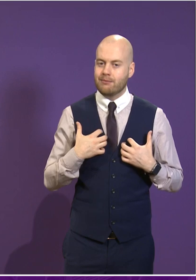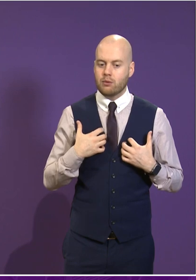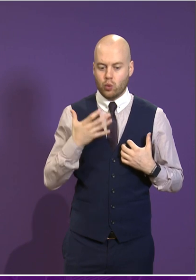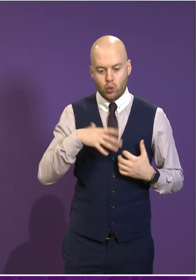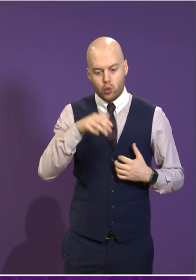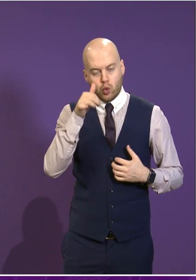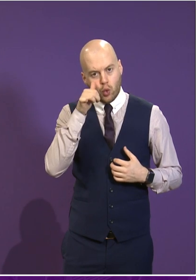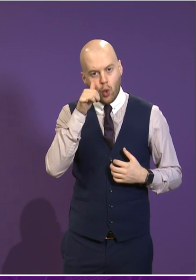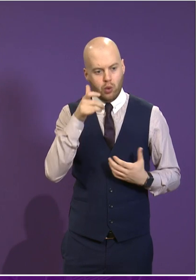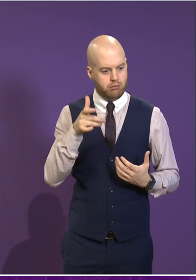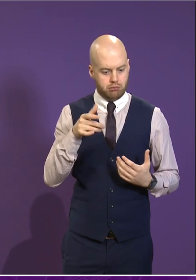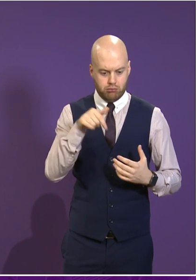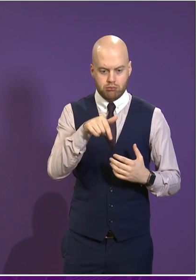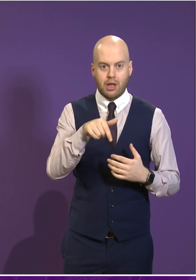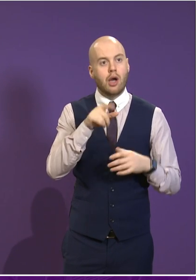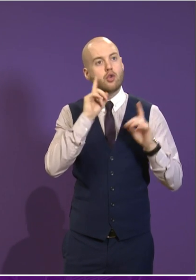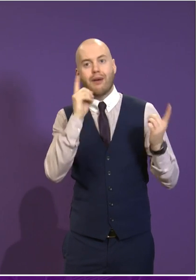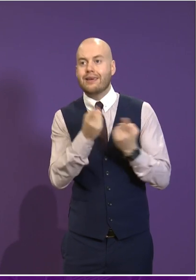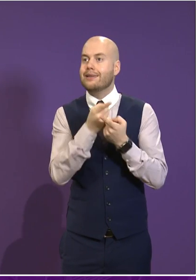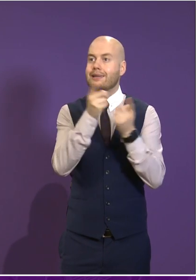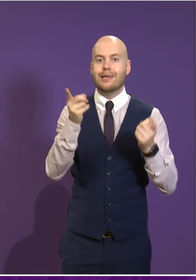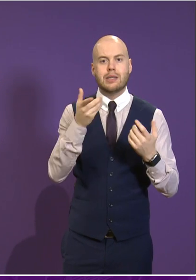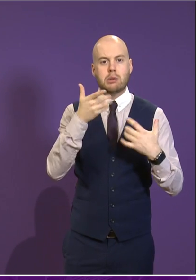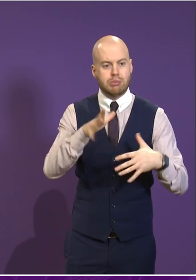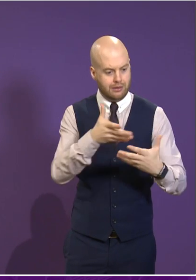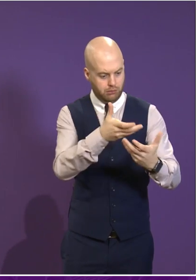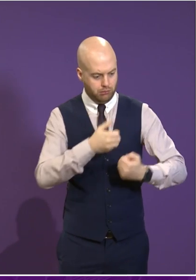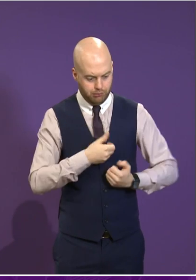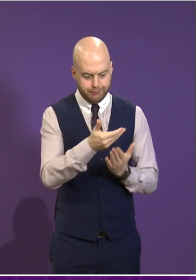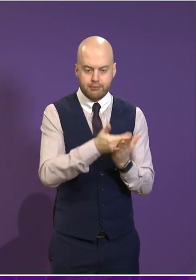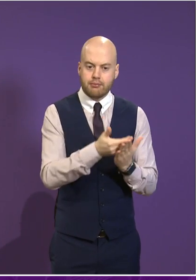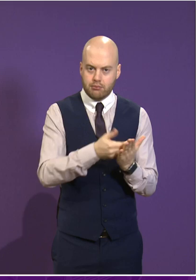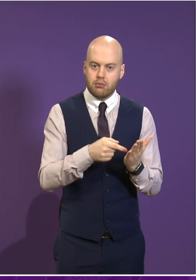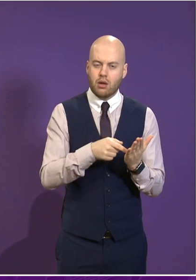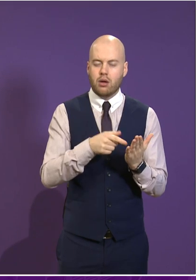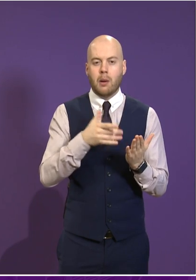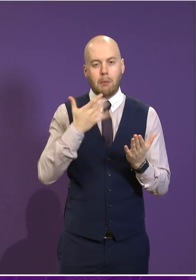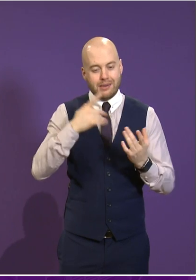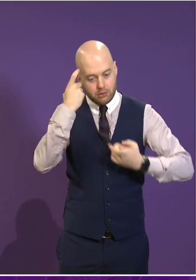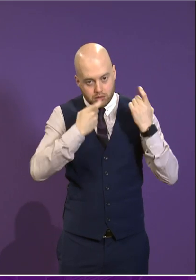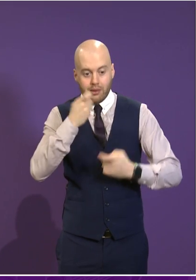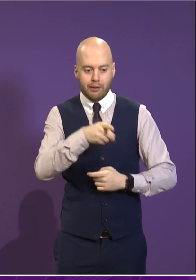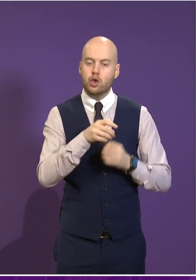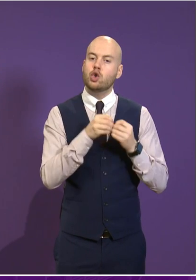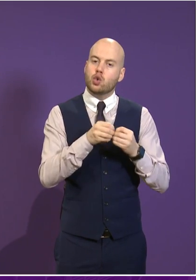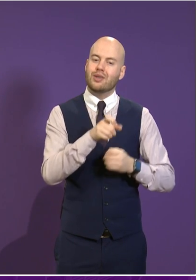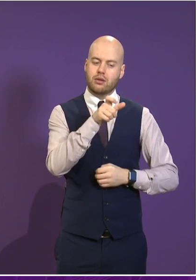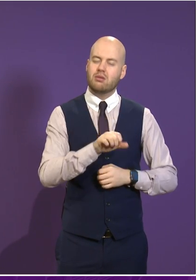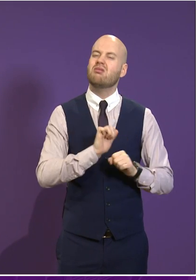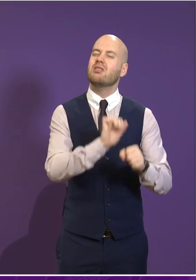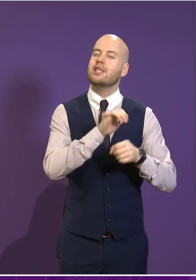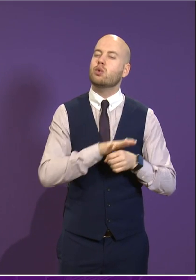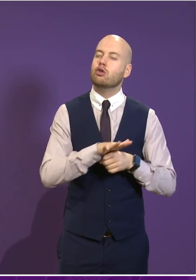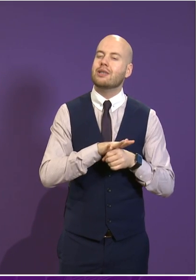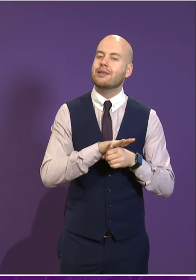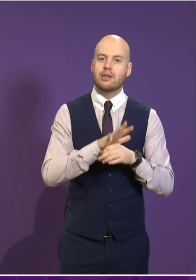knowing the extent to which institutions were using contextualised admissions and looking at the circumstances of a student, so that they weren't just looking at